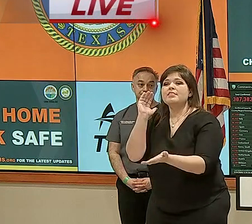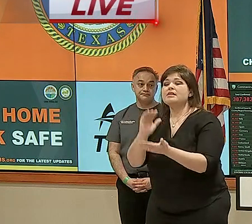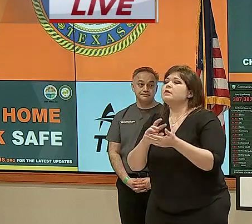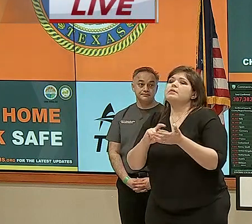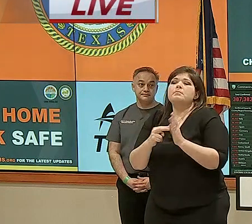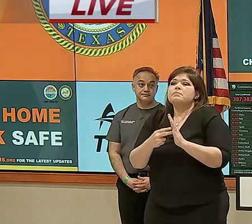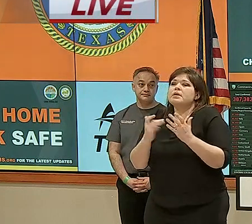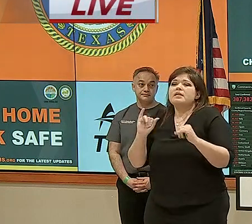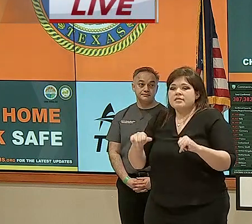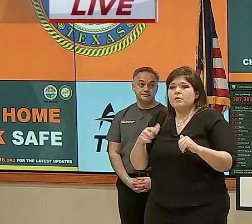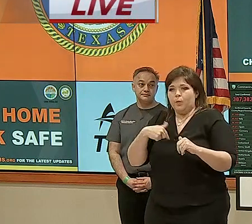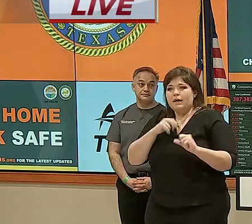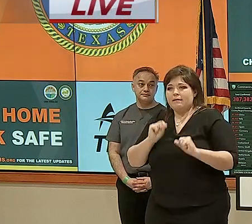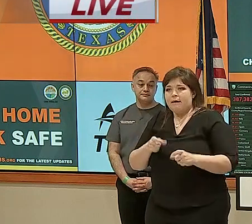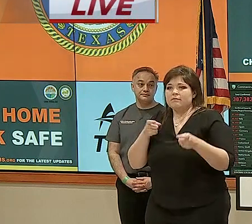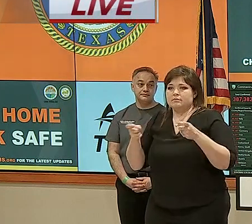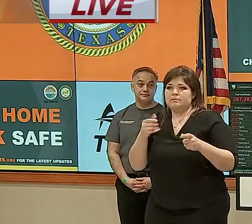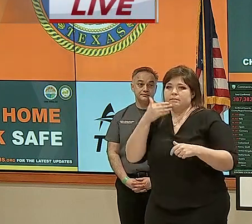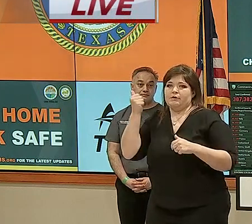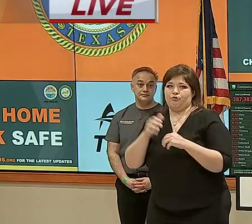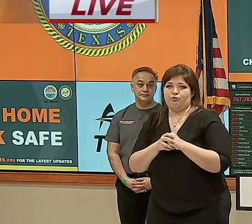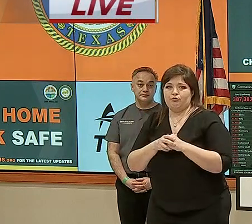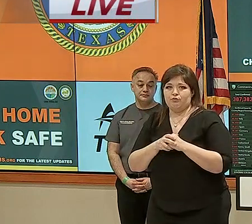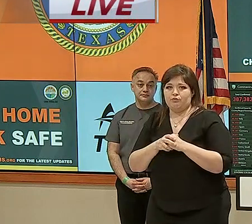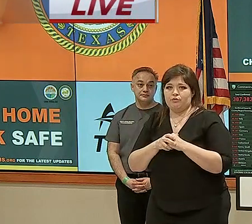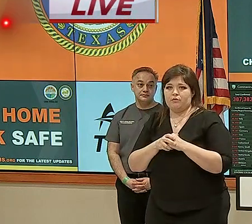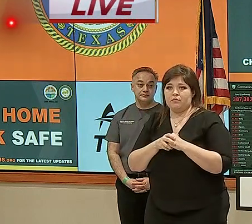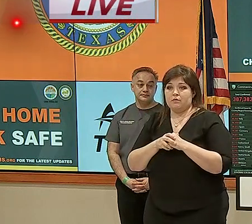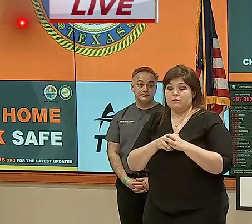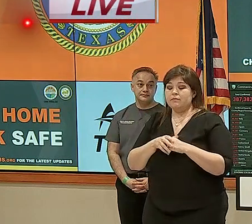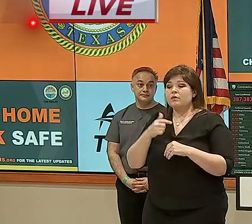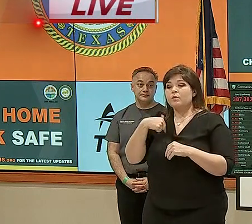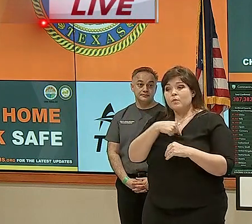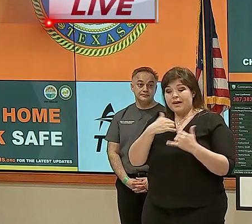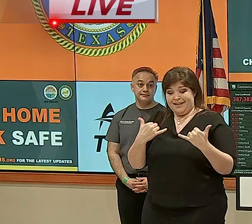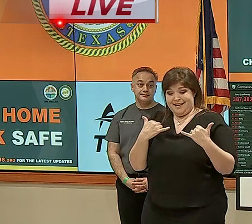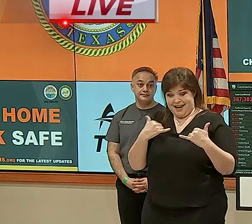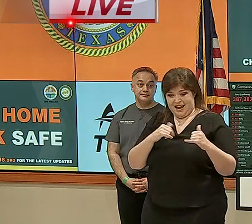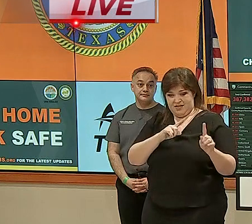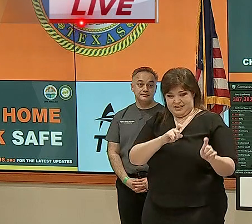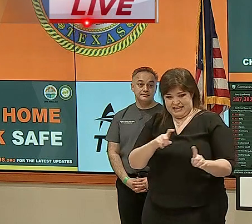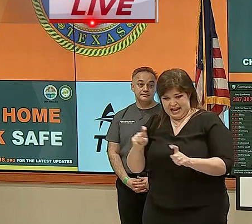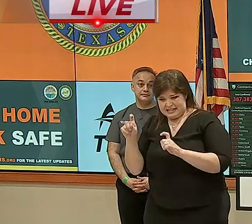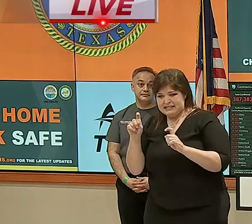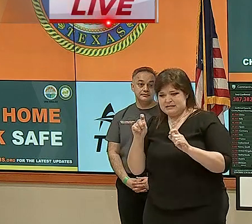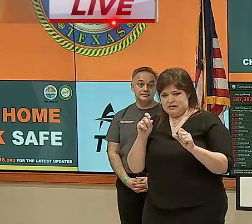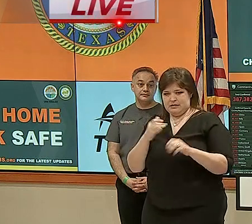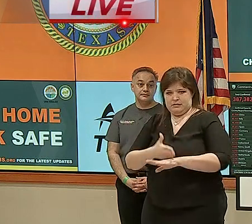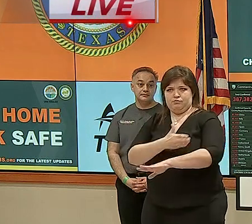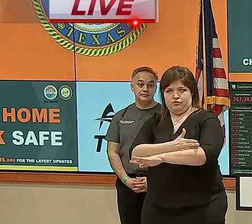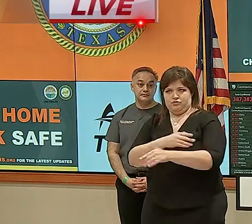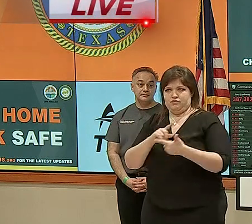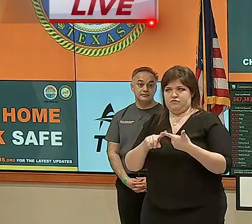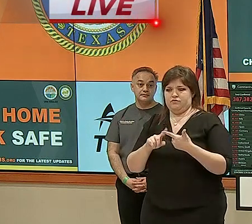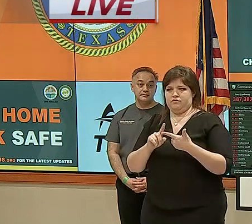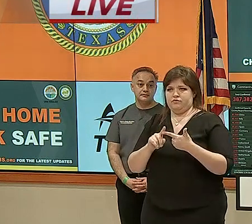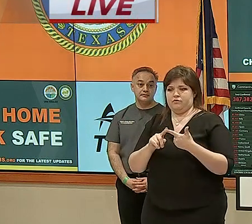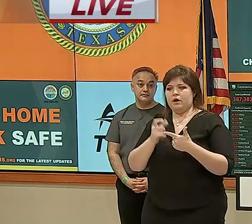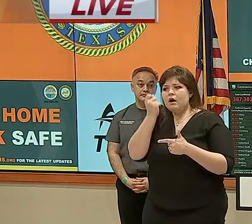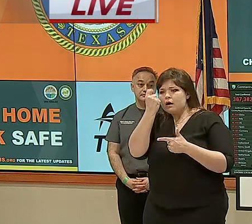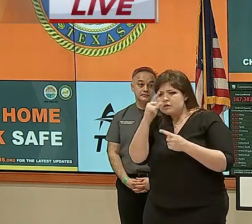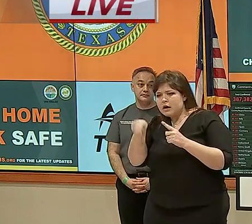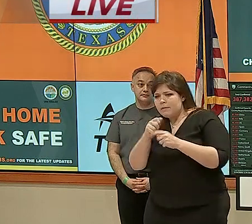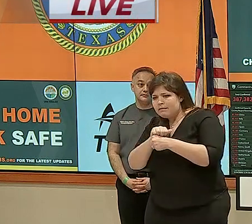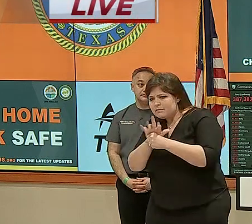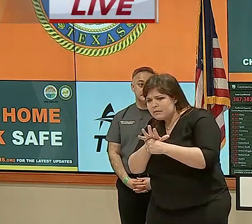As our understanding of this disease improves, as testing capabilities improve, as the production and distribution of